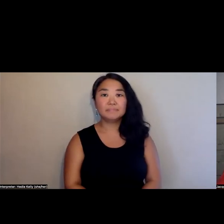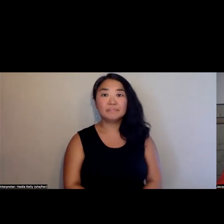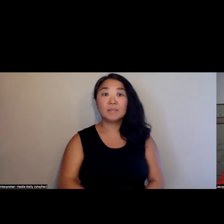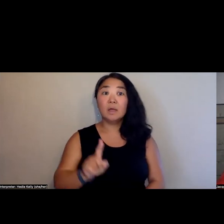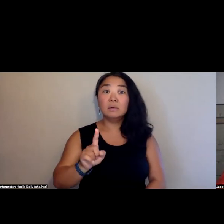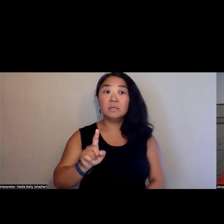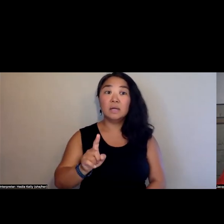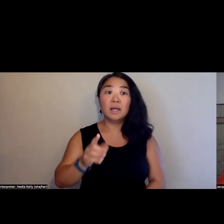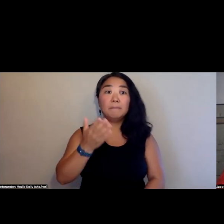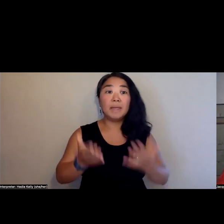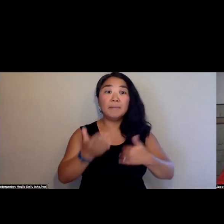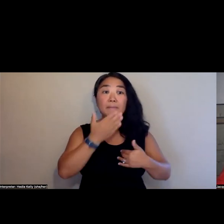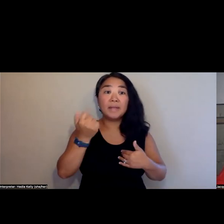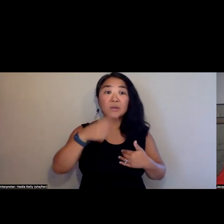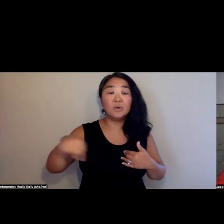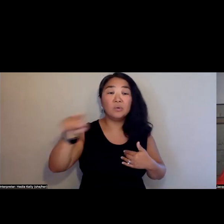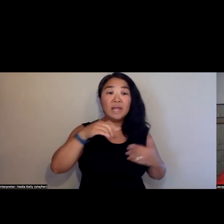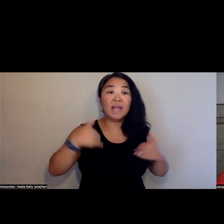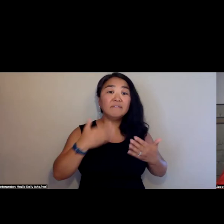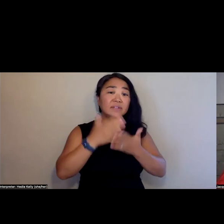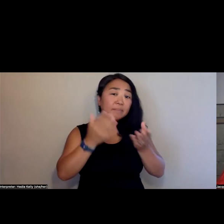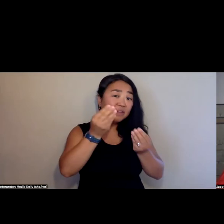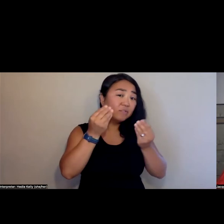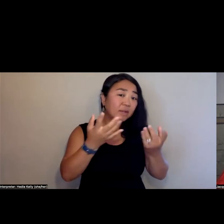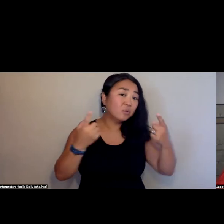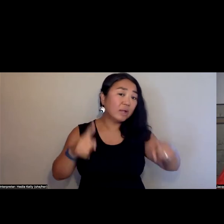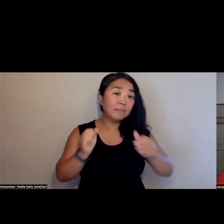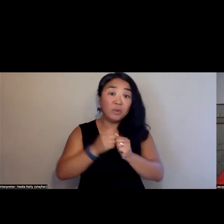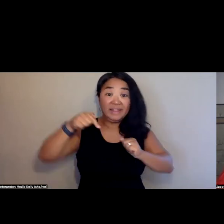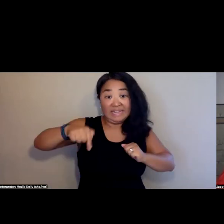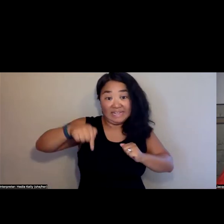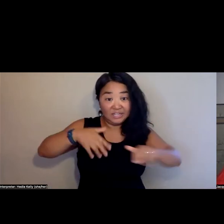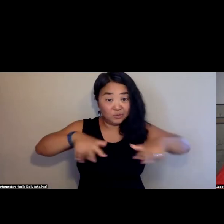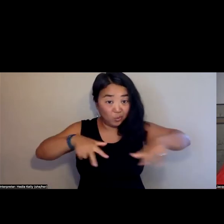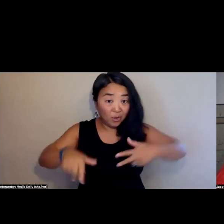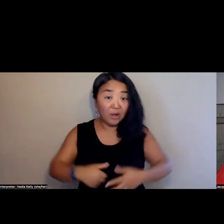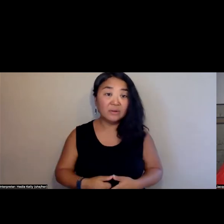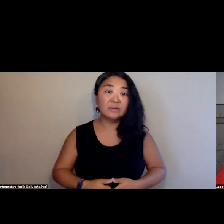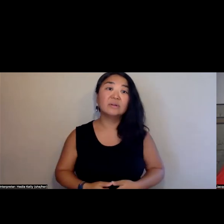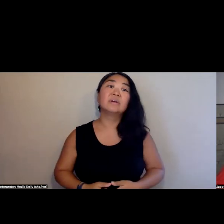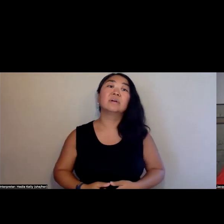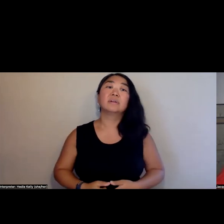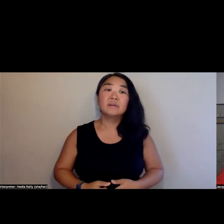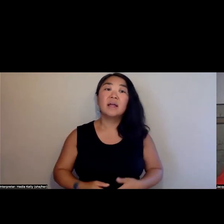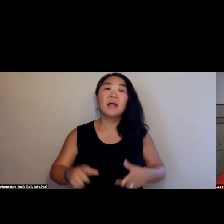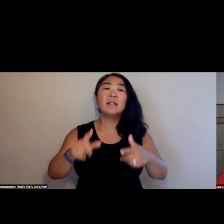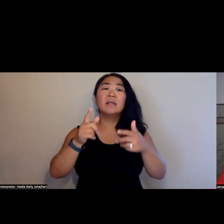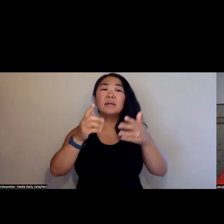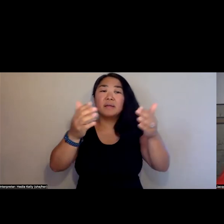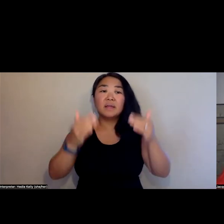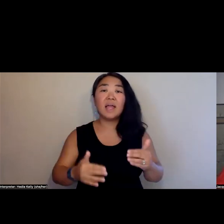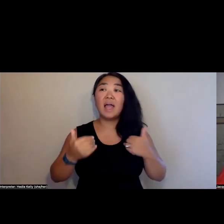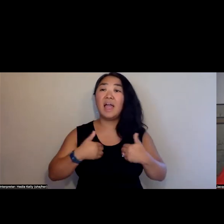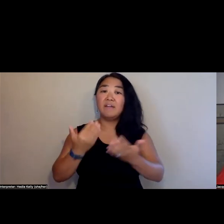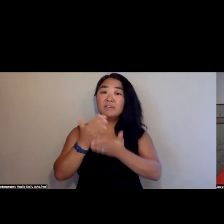I'm gonna maybe jump us into a little bit of information about what's happening with this walk. And then we'll jump into some breakout rooms